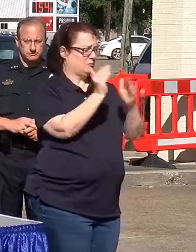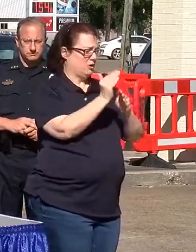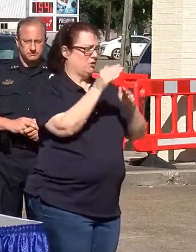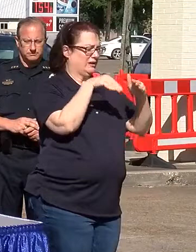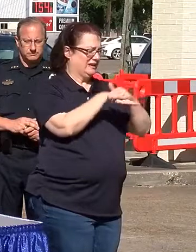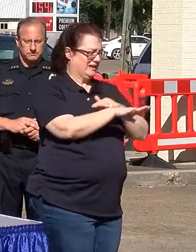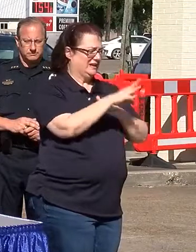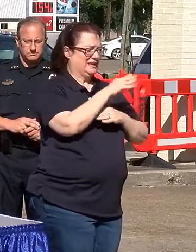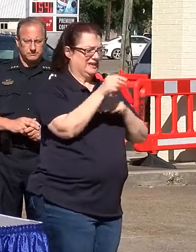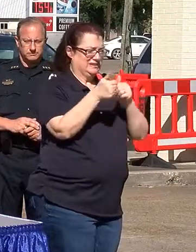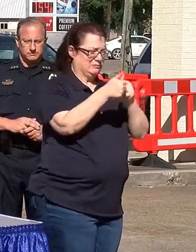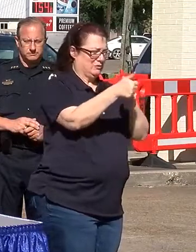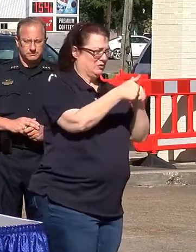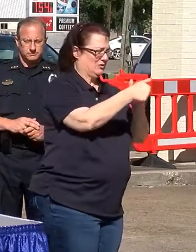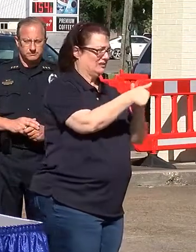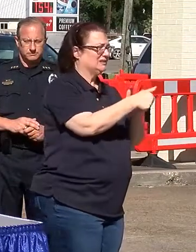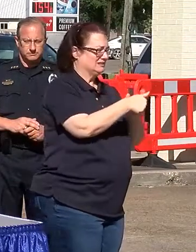Employees must wear masks.